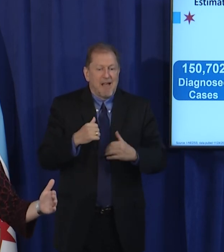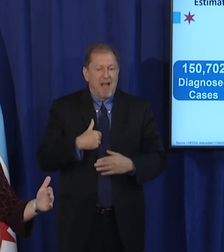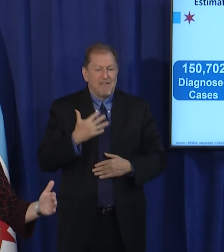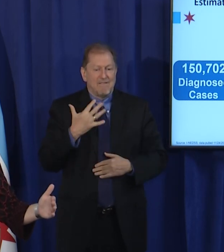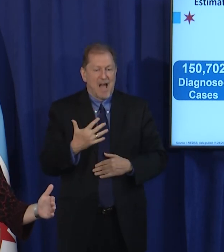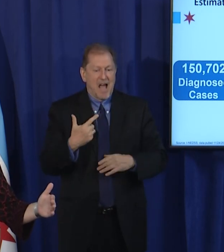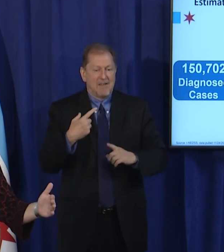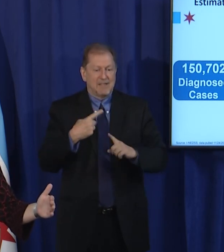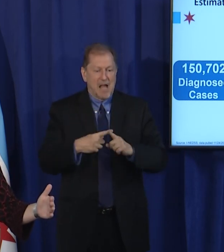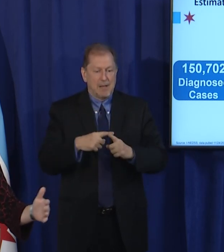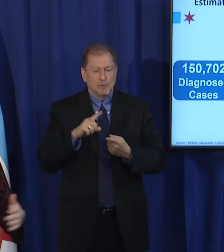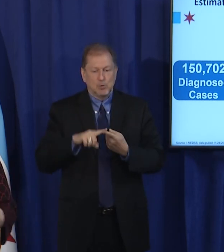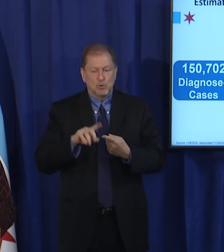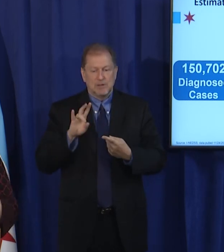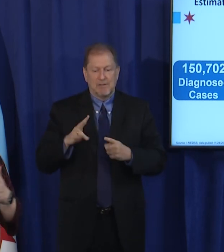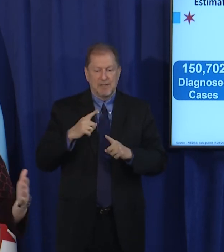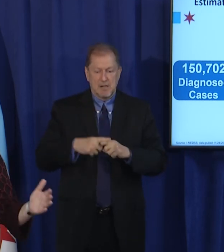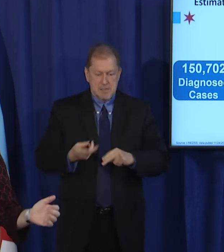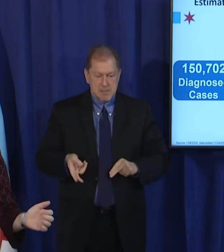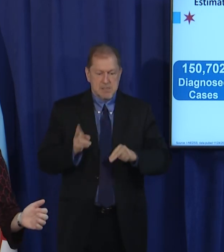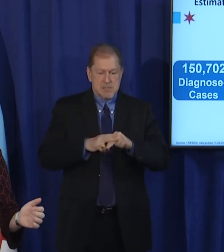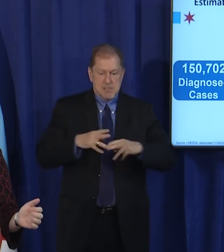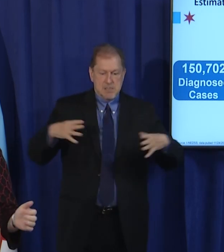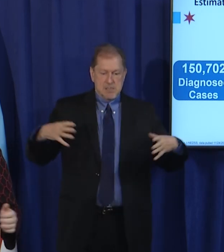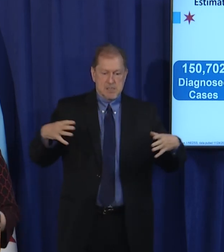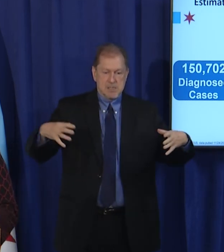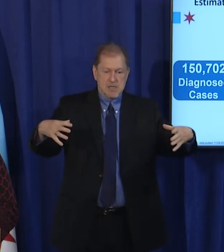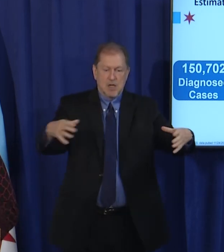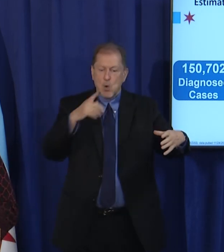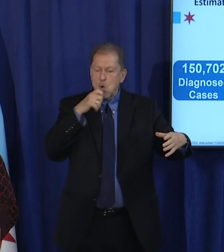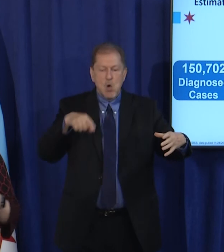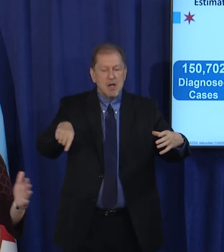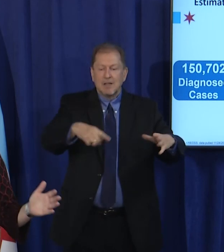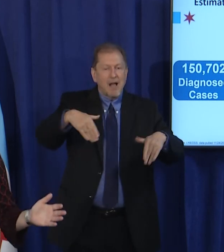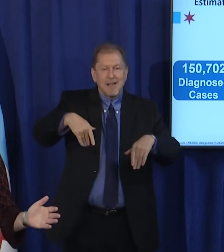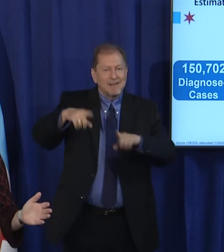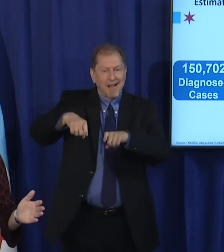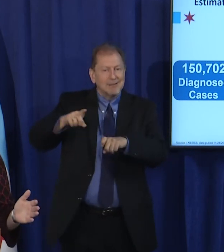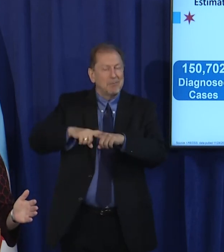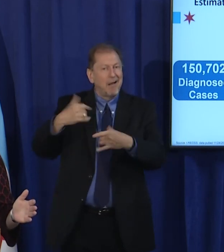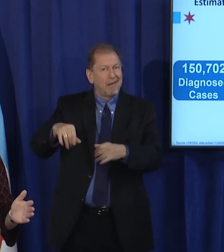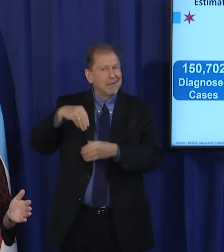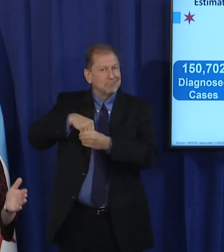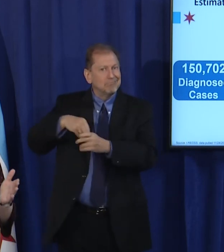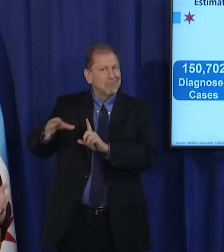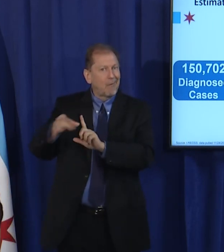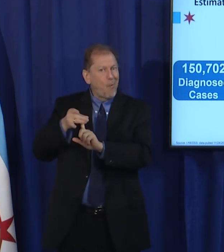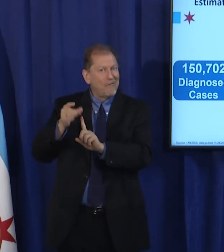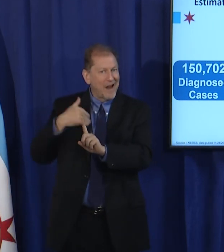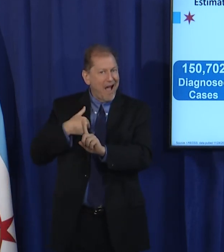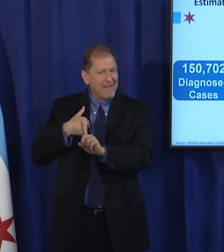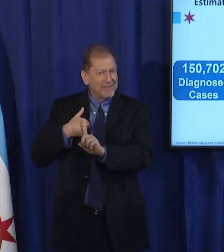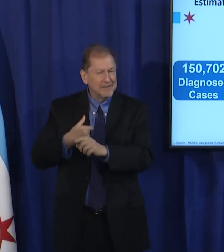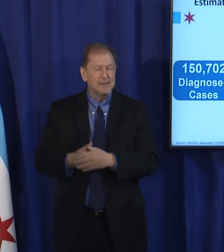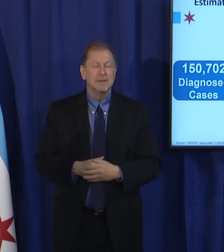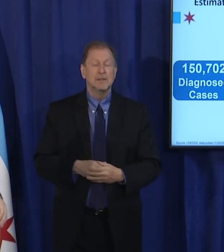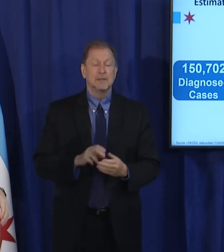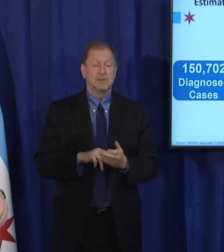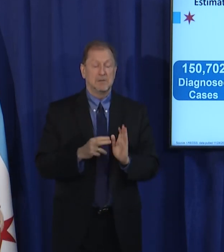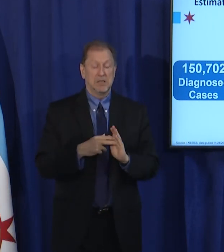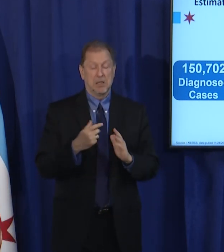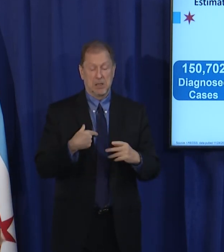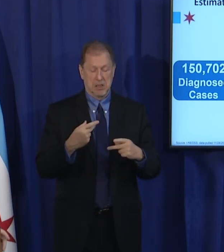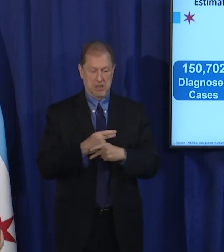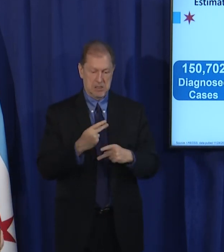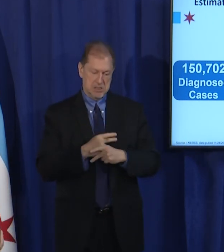times this number of cases if we include all the people who are not tested or do not have symptoms. And that means our estimate